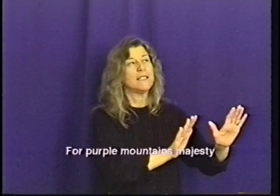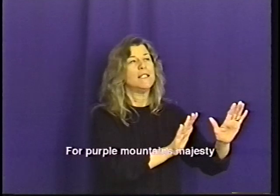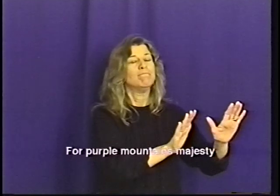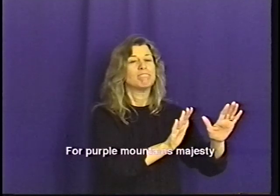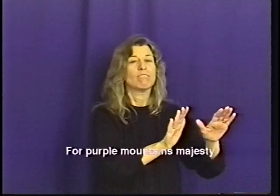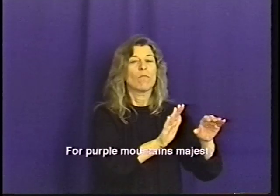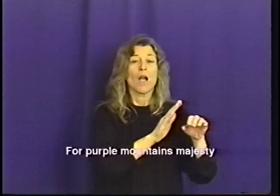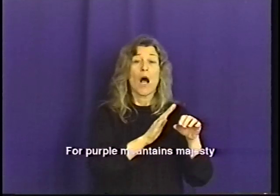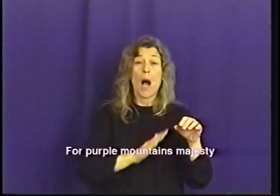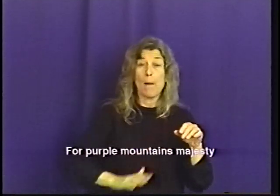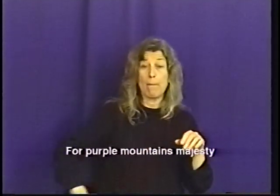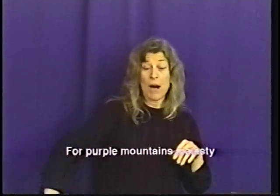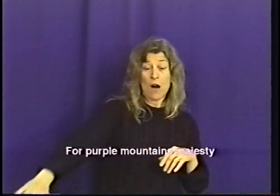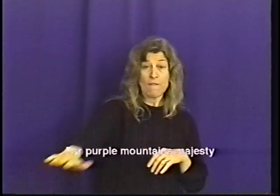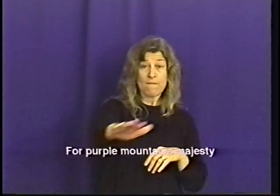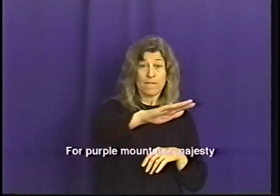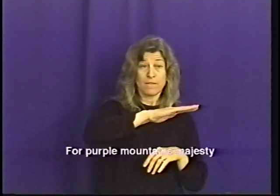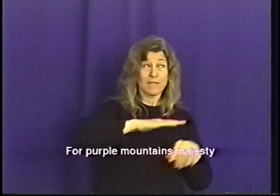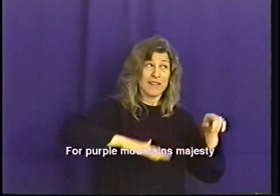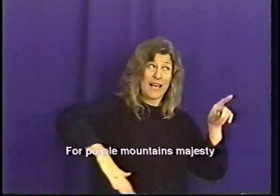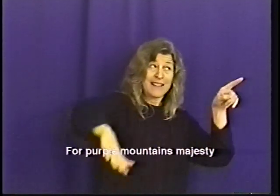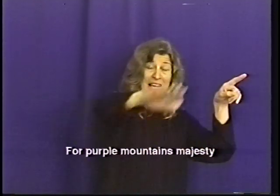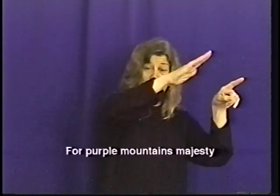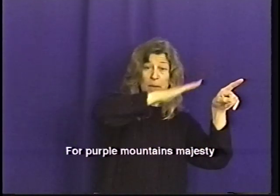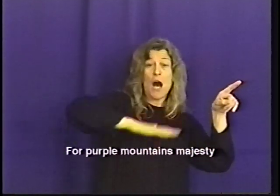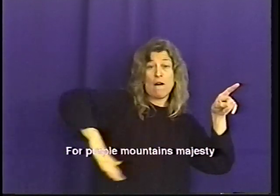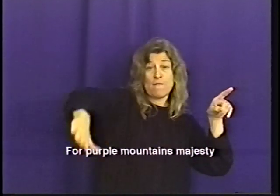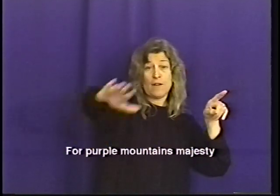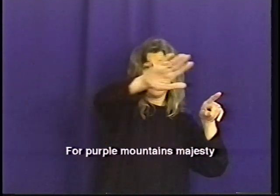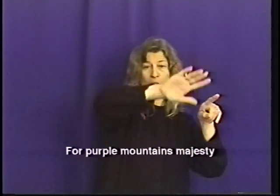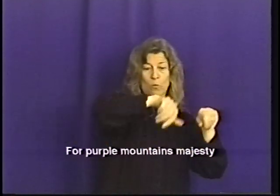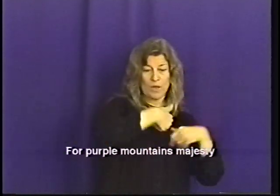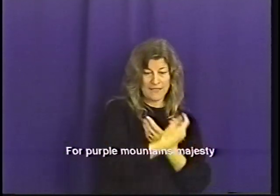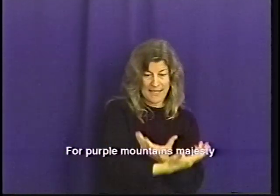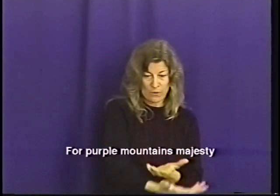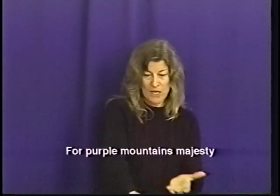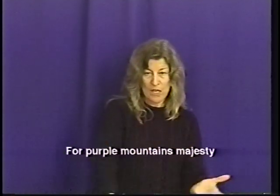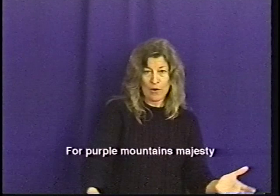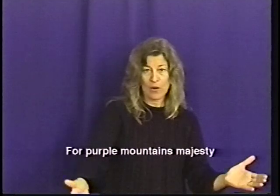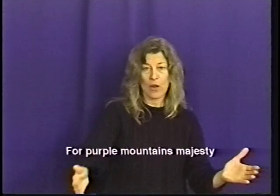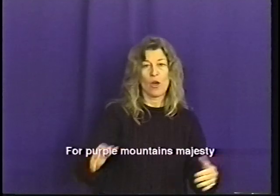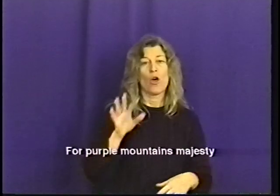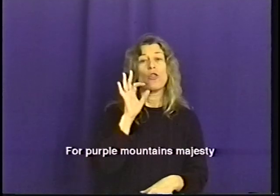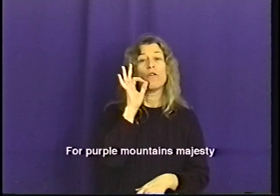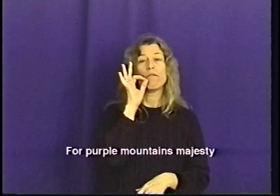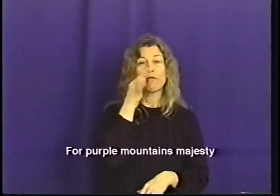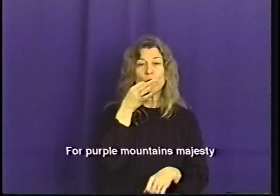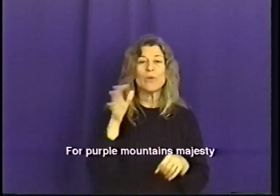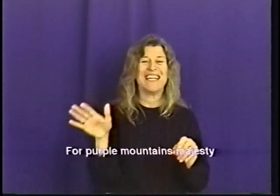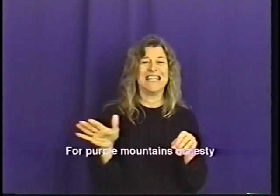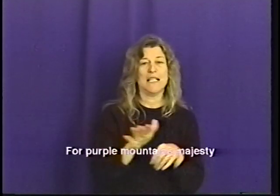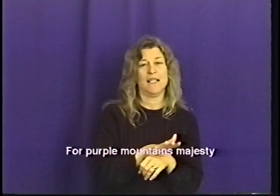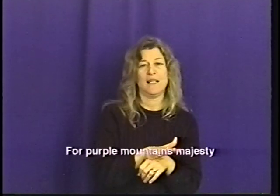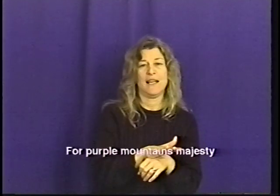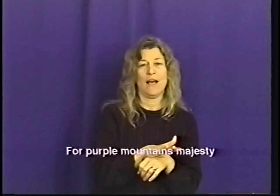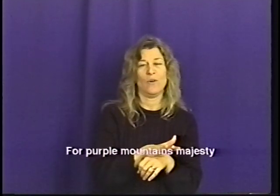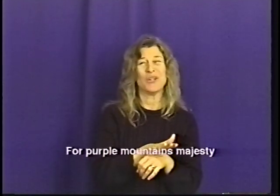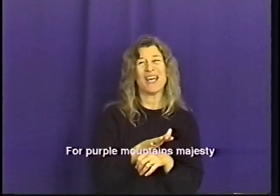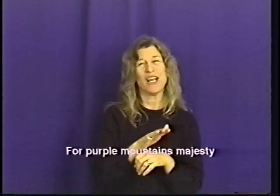Majesty above, that's above, and what's down here? The fruited. Now, you can